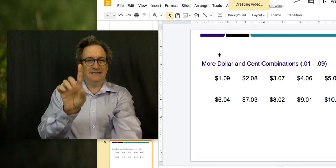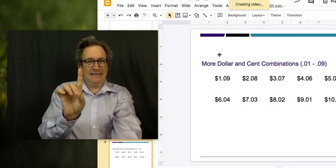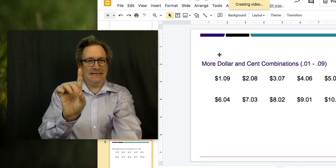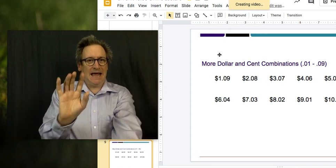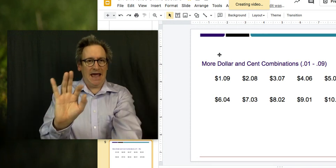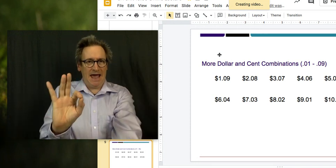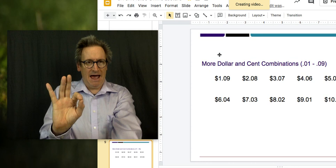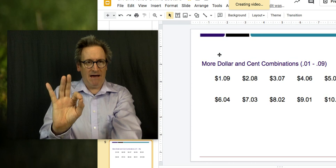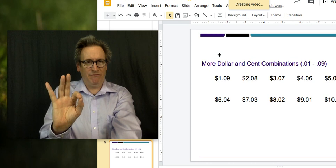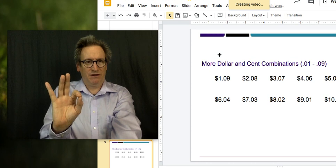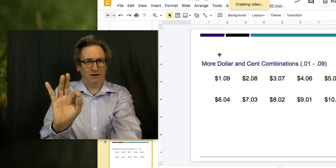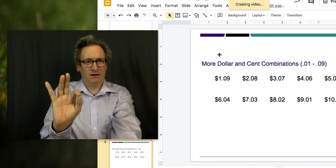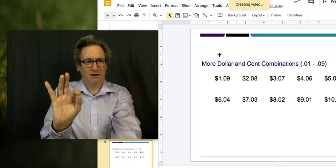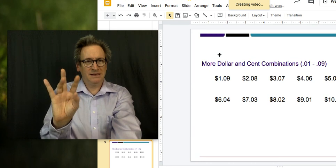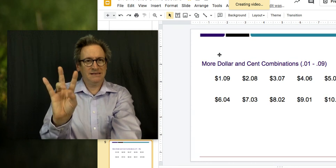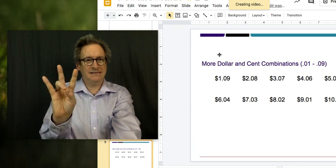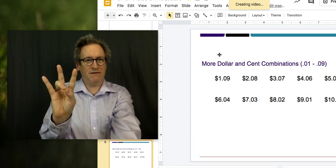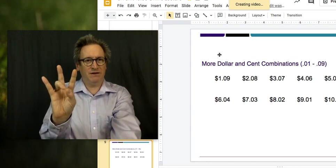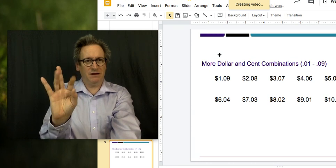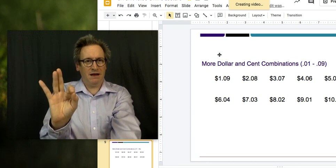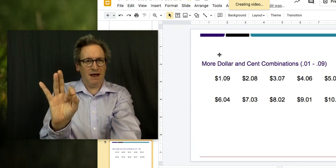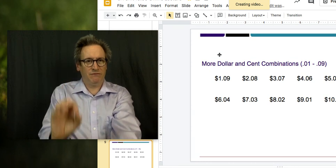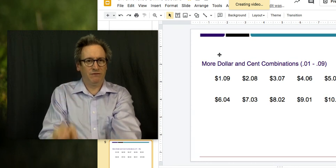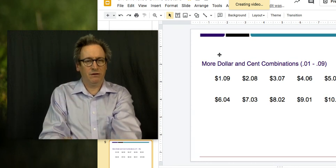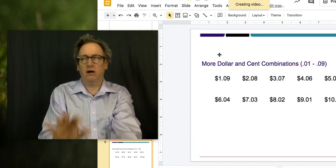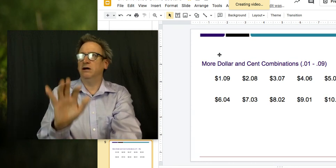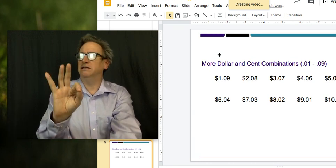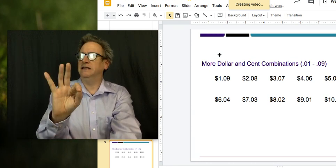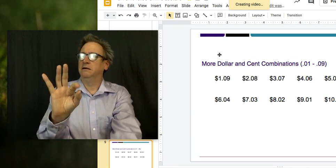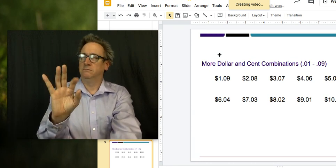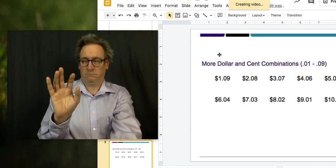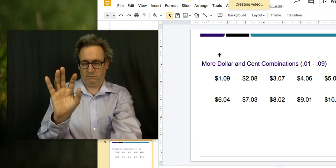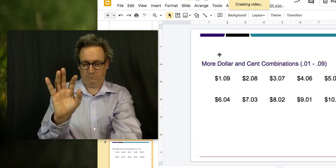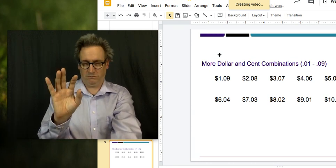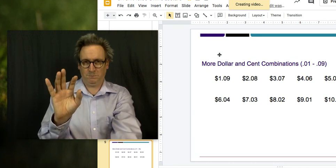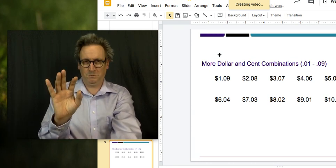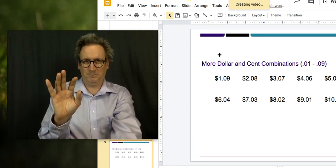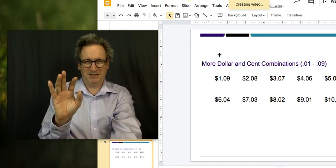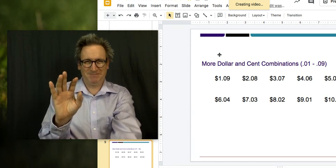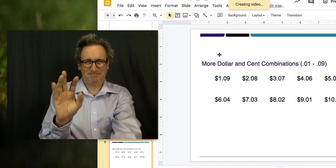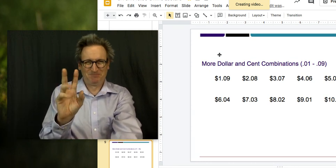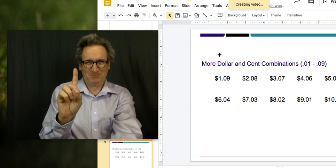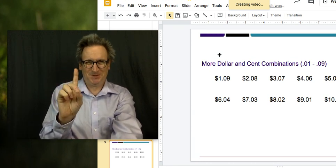they did DF 7F. D.